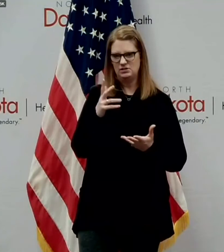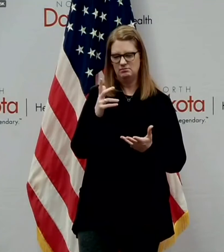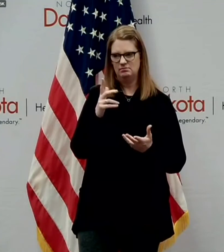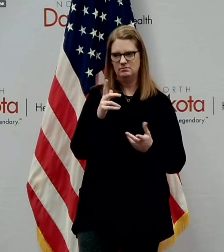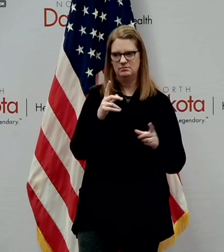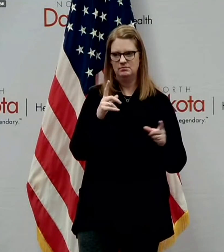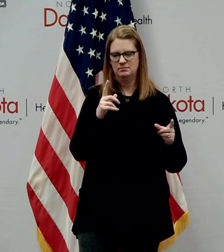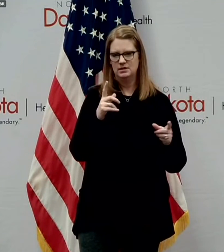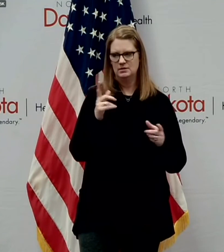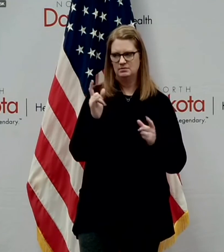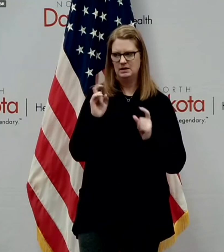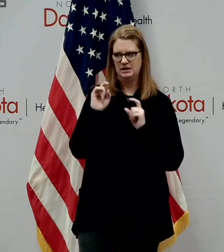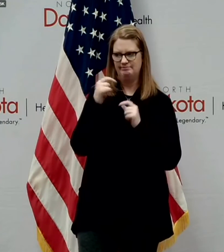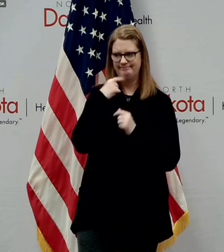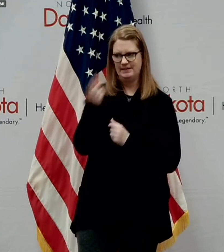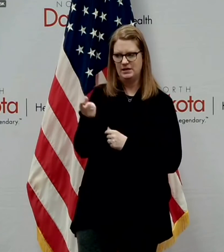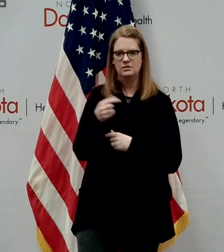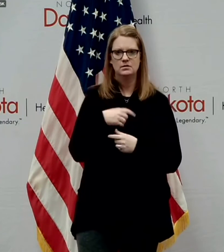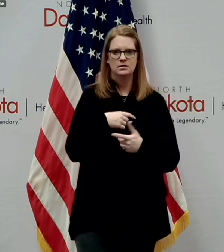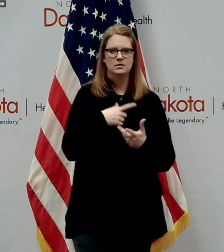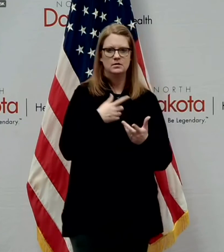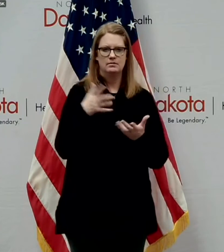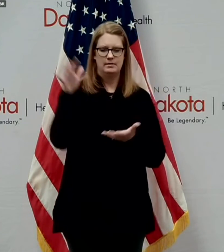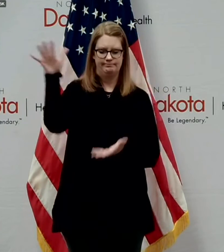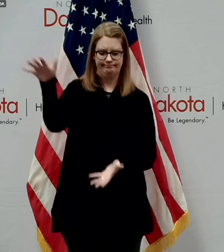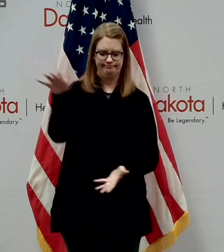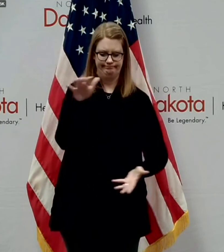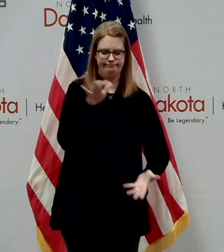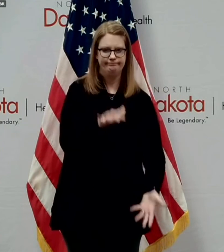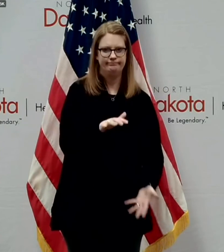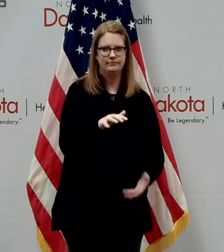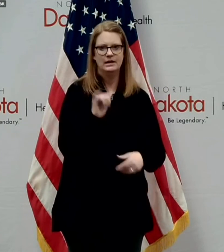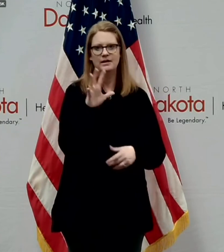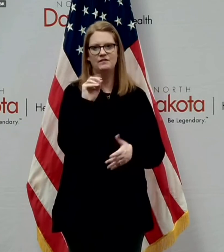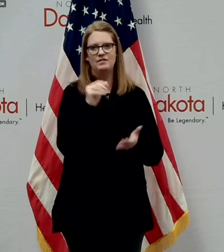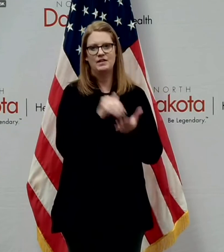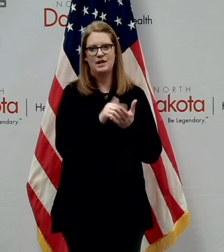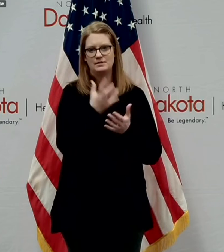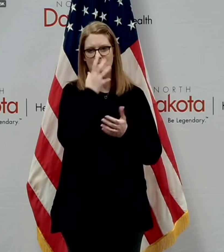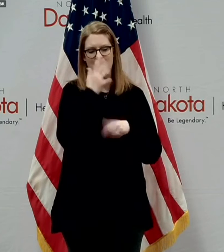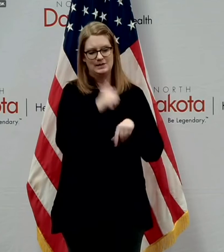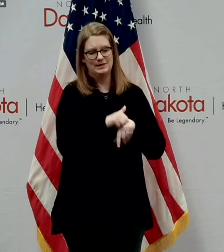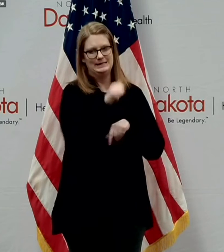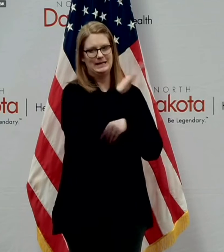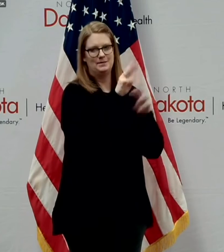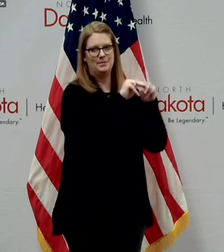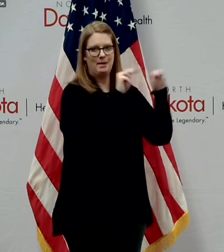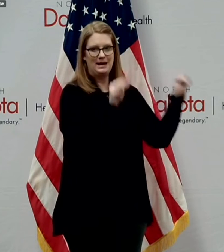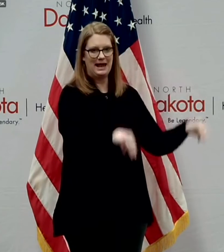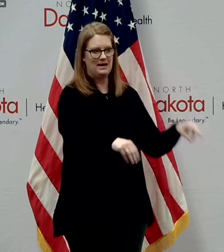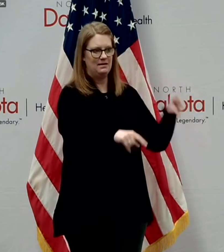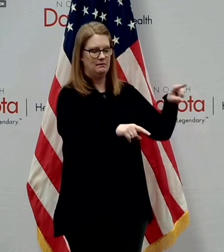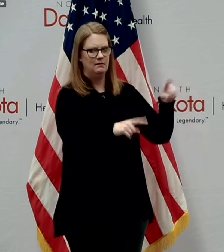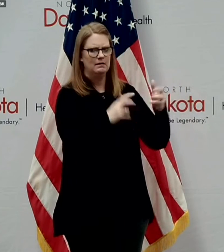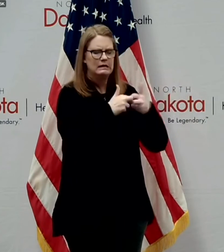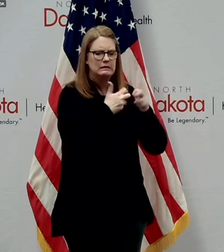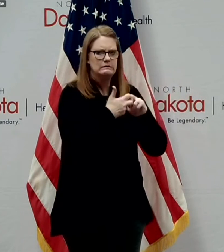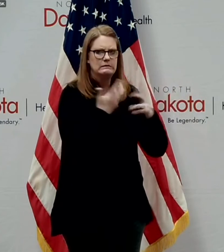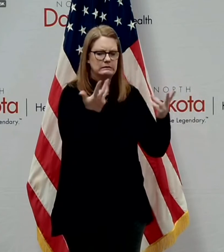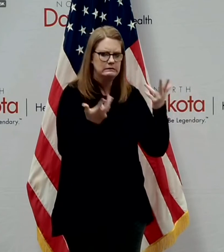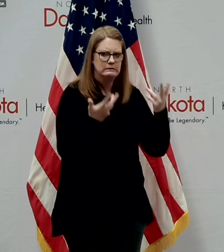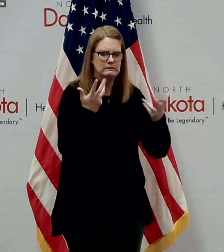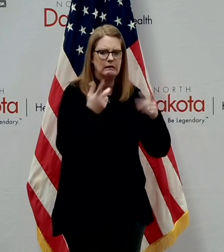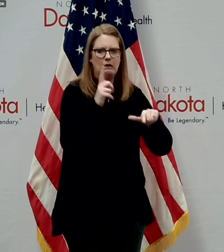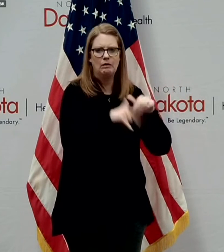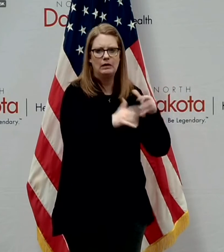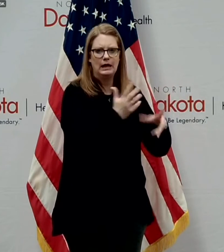with a large quantity of masks. I know early on we shipped 50,000 masks to Montana when they were having trouble getting them elsewhere,